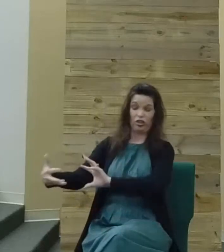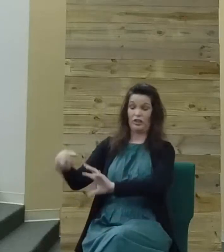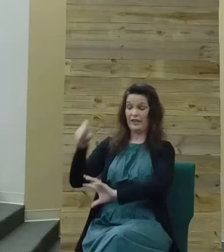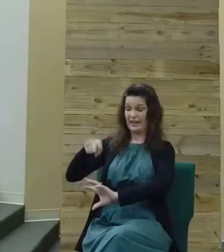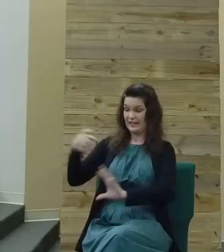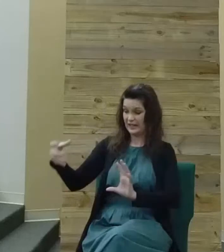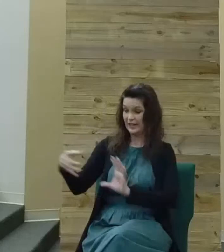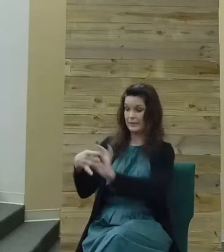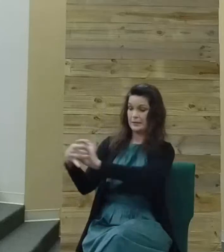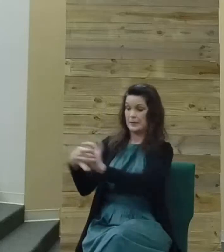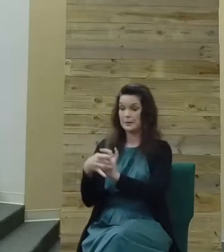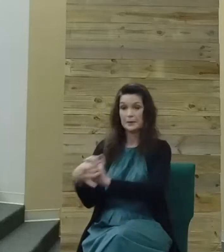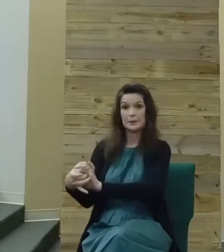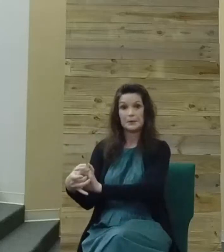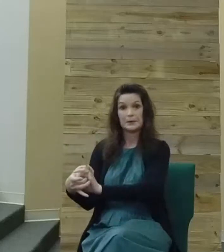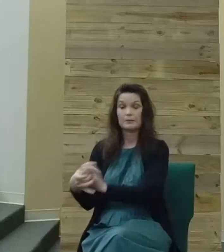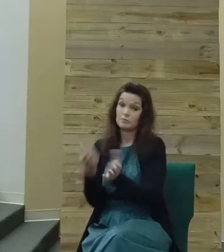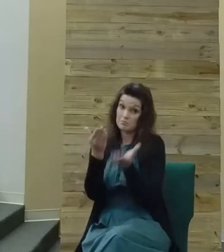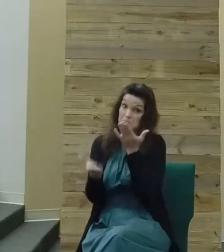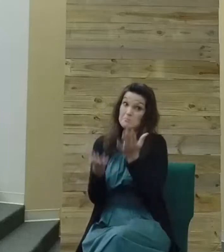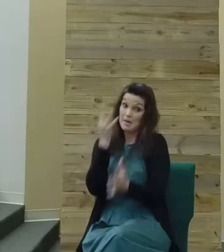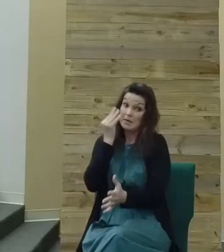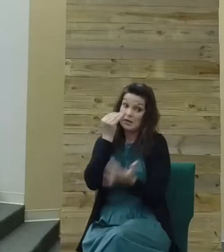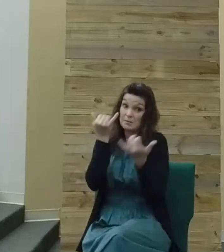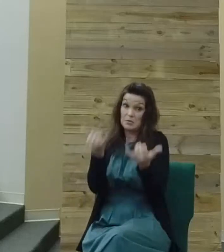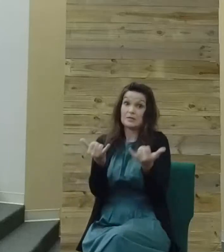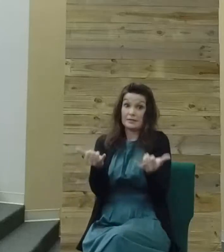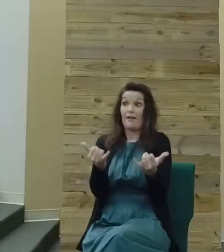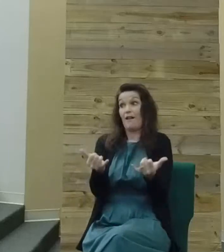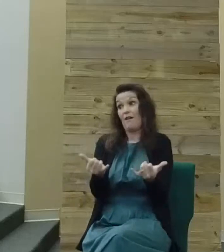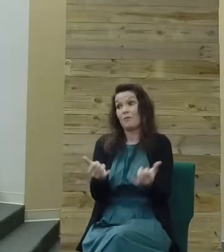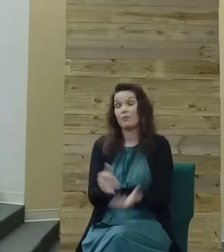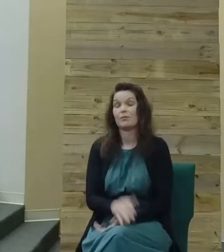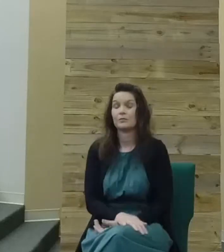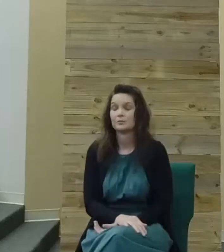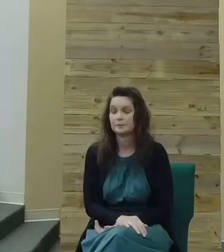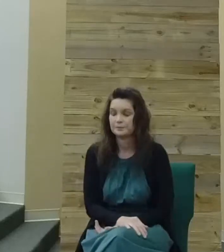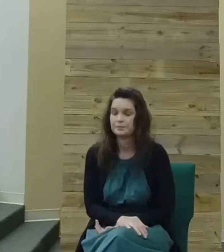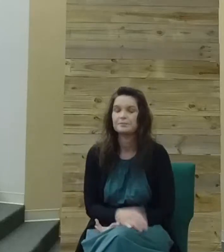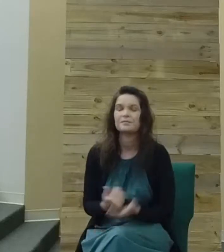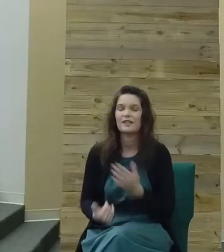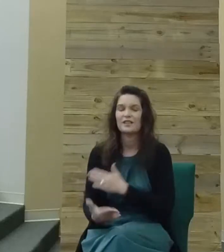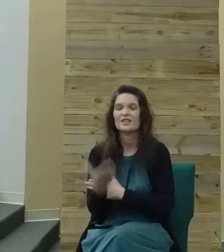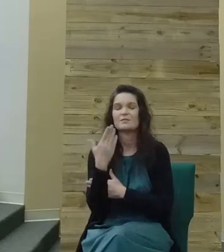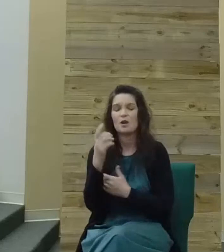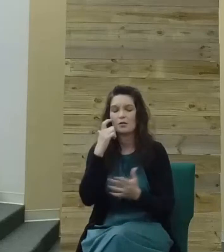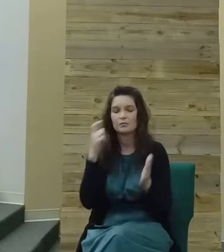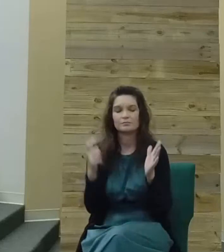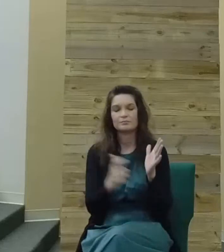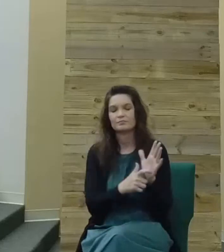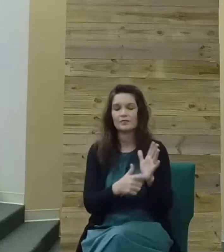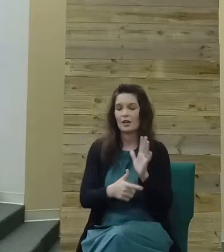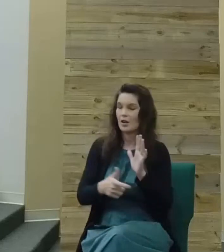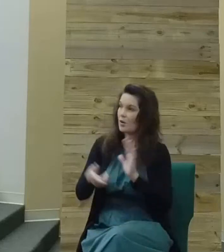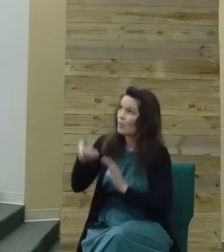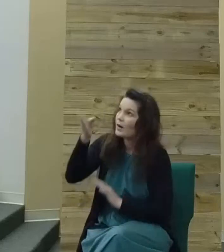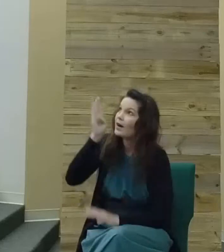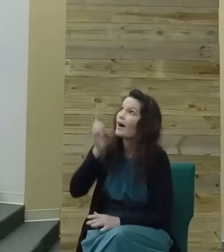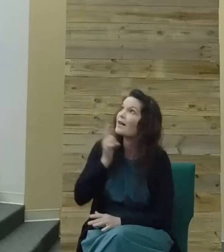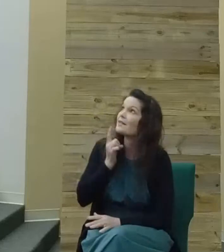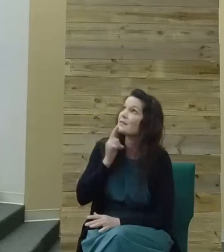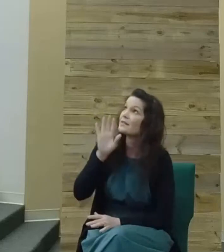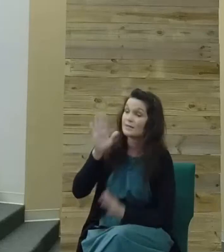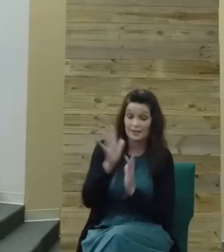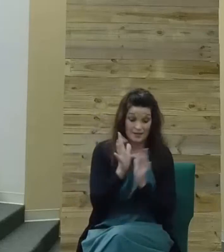need of reconciliation. Maybe you're still in a relationship like that today. This morning we're going to look at what God has to